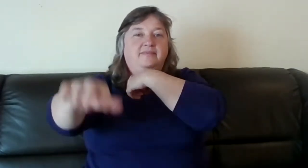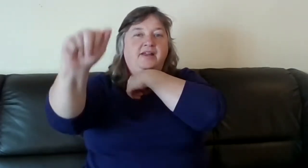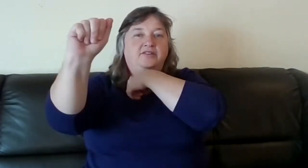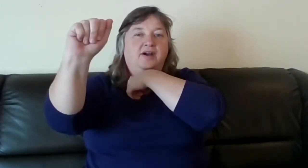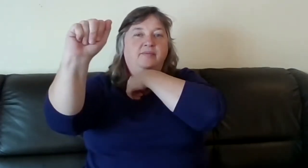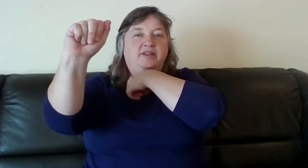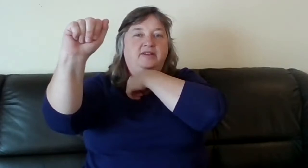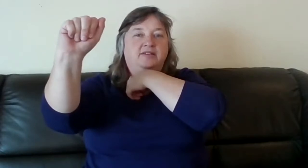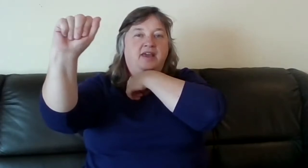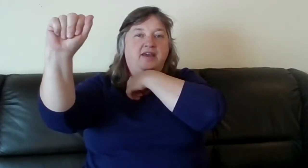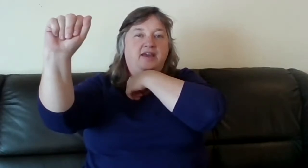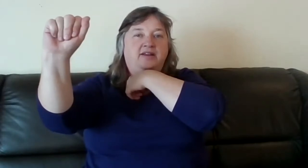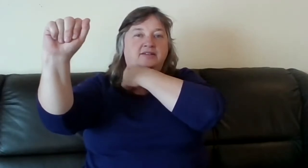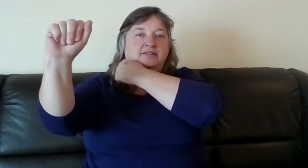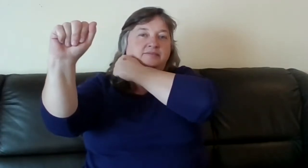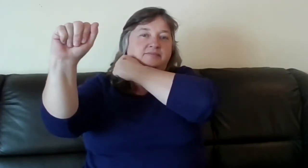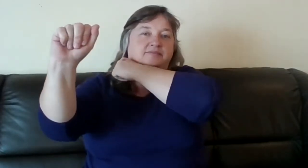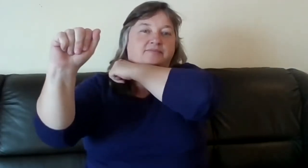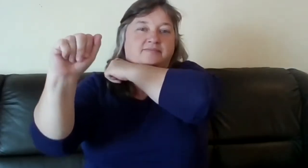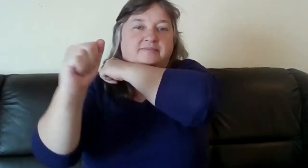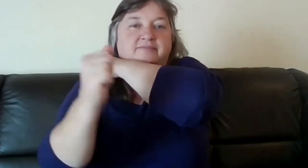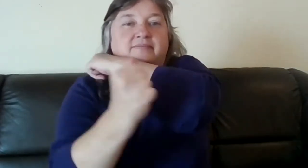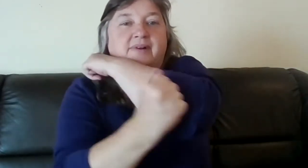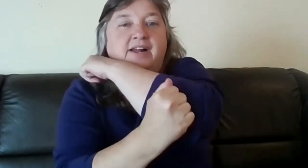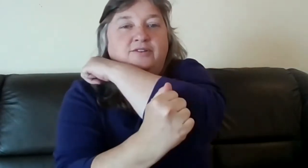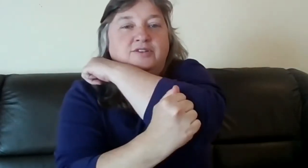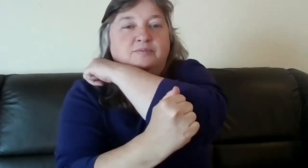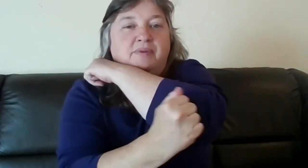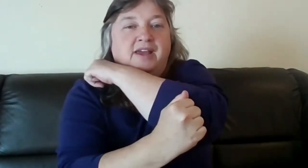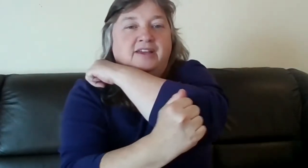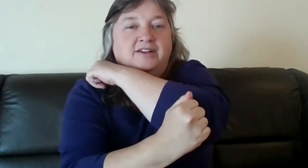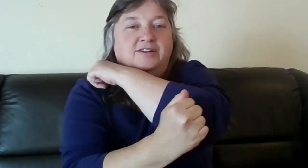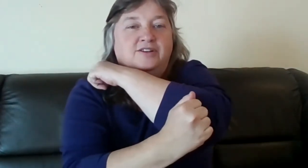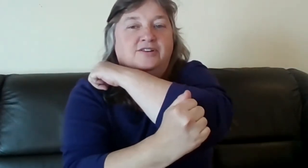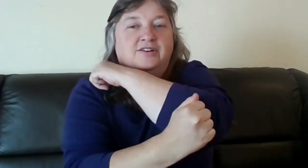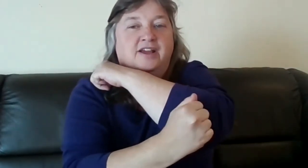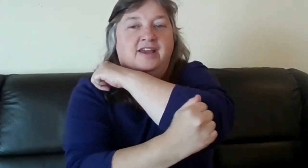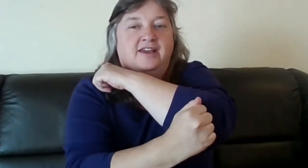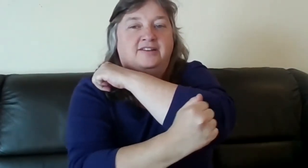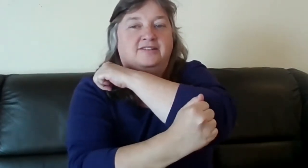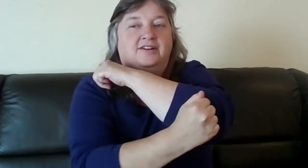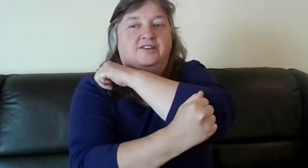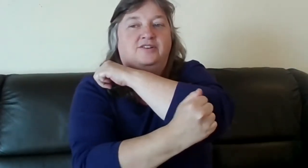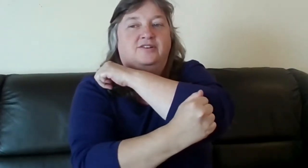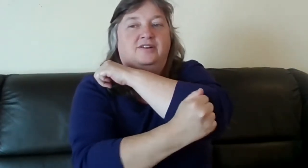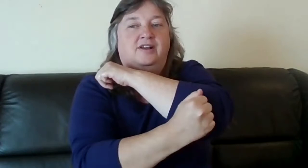and your dominant A hand, and you just bang your A hand on your